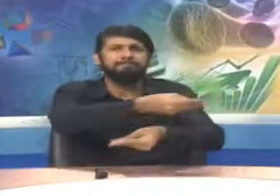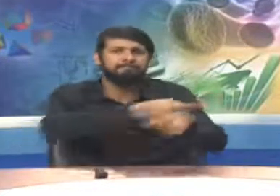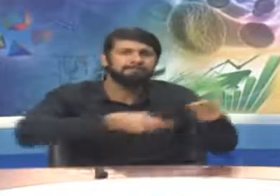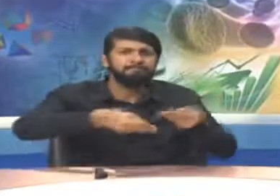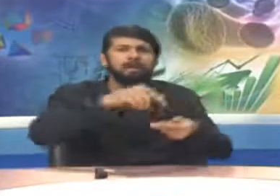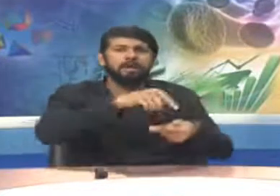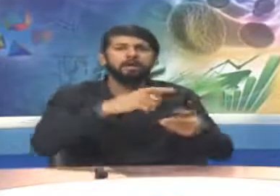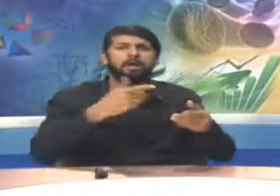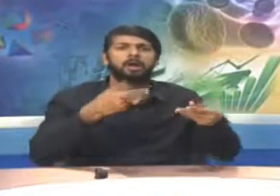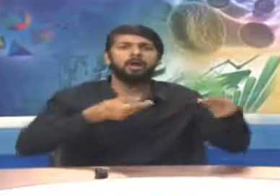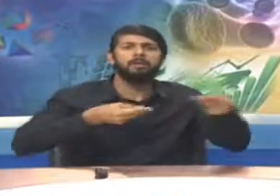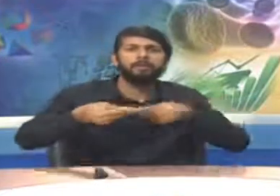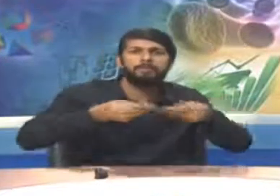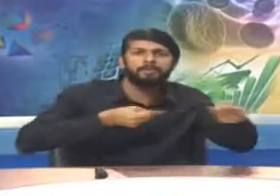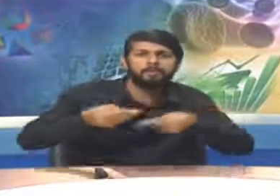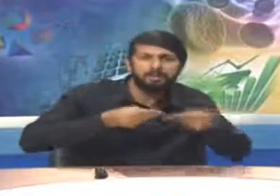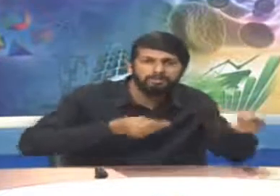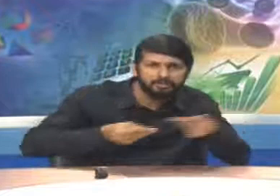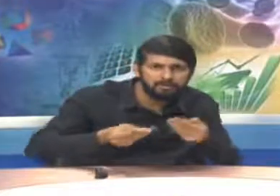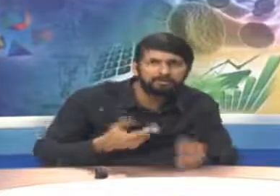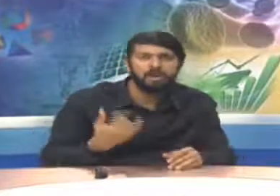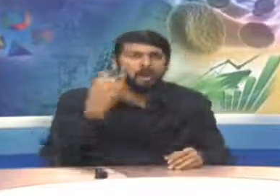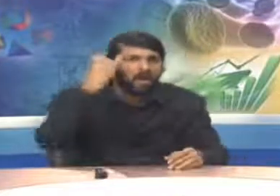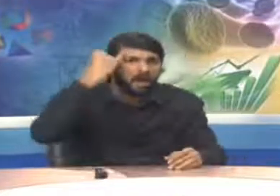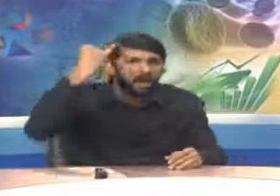The classless societies.